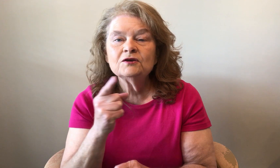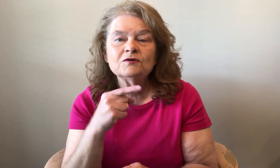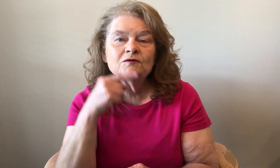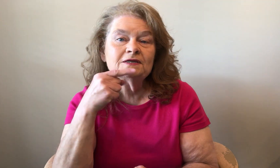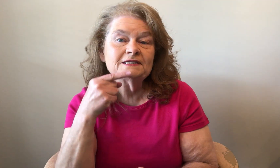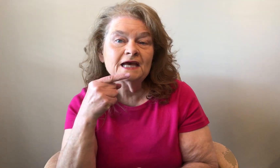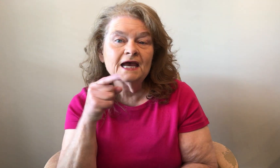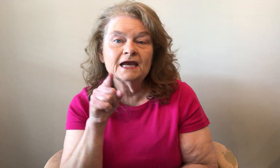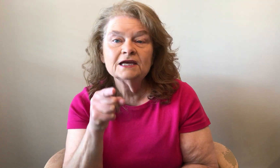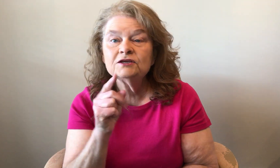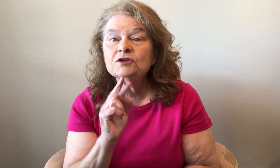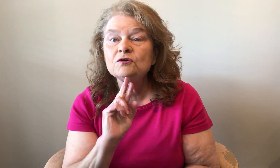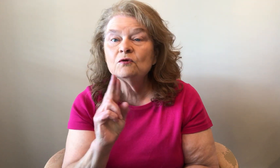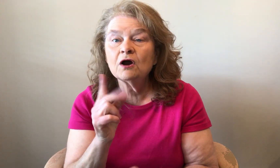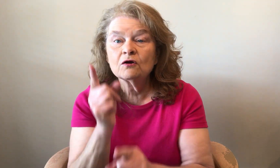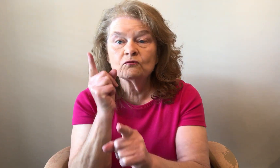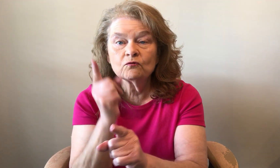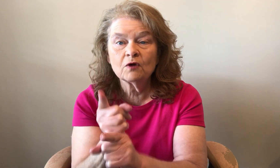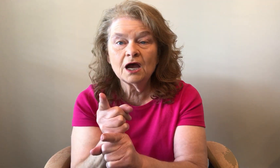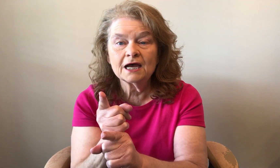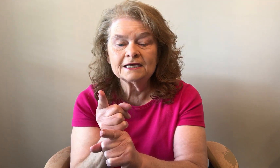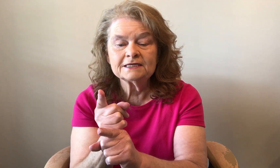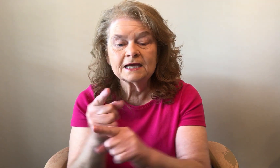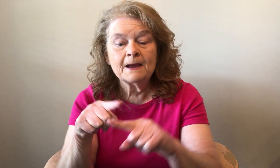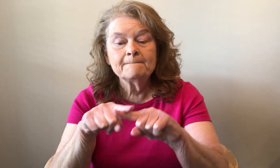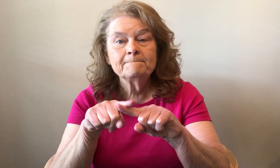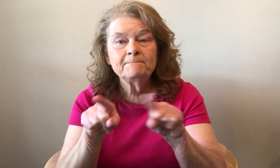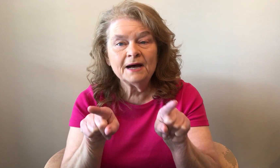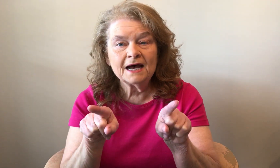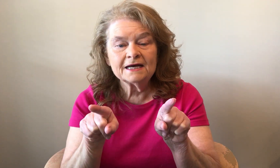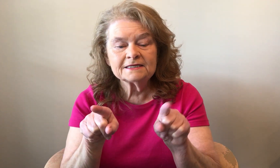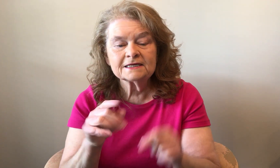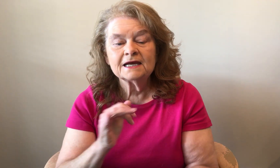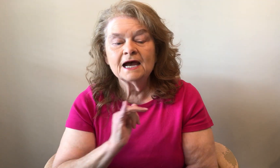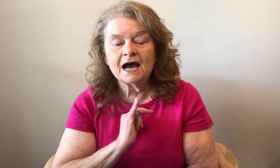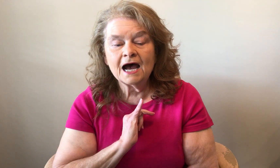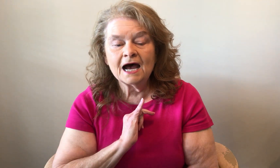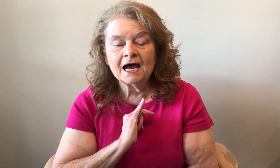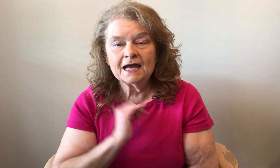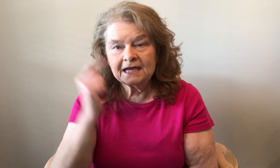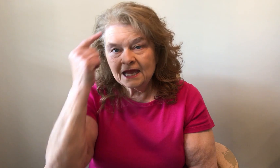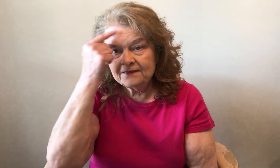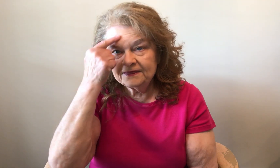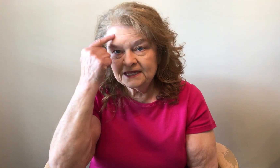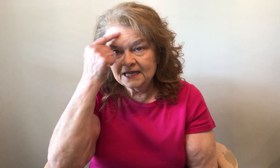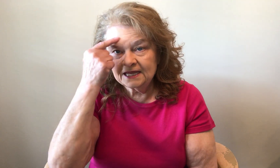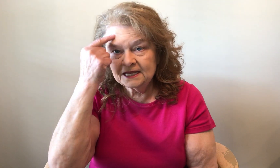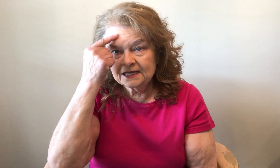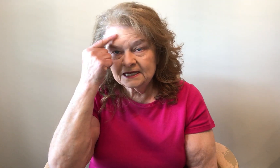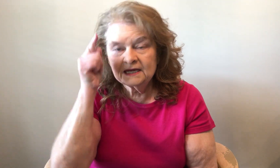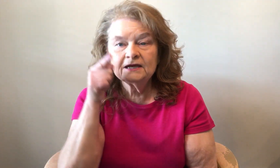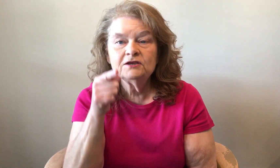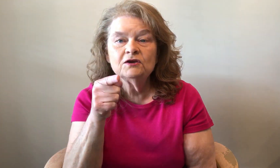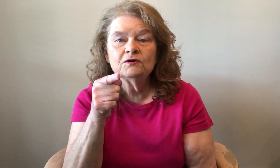You say you are right, but I think